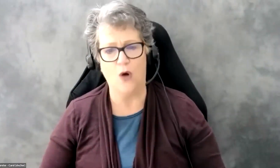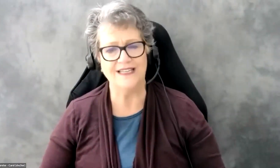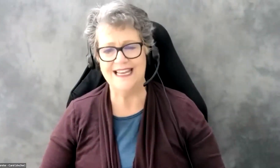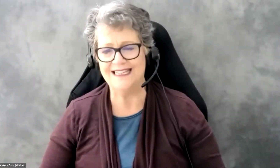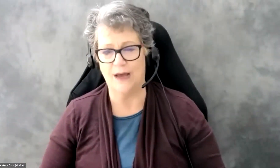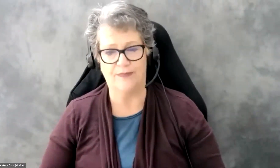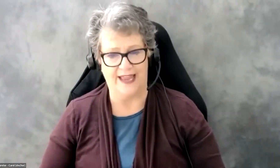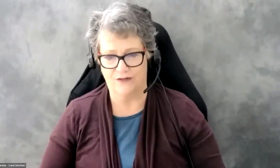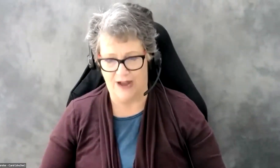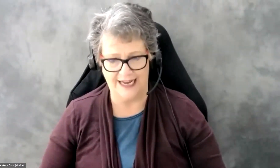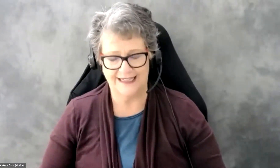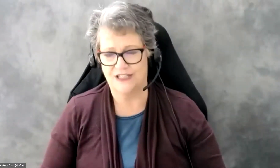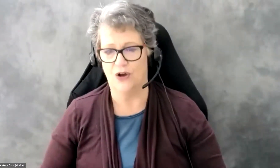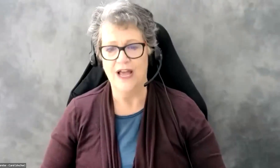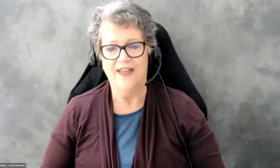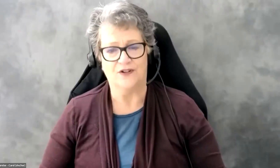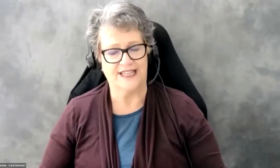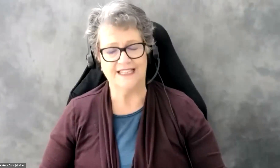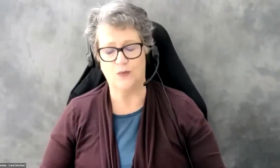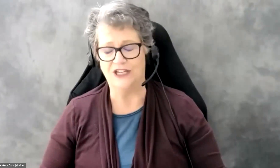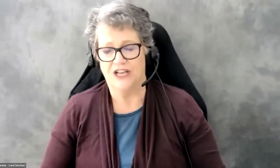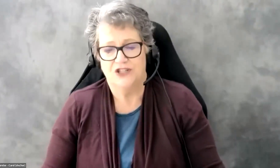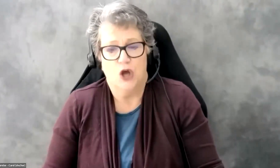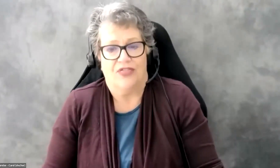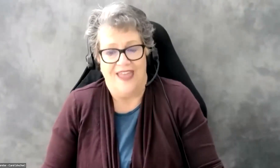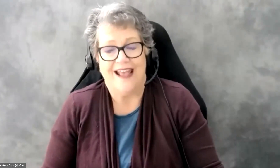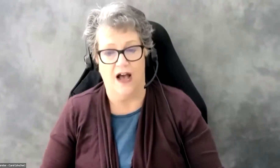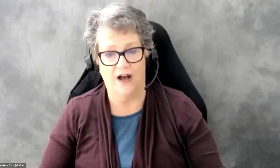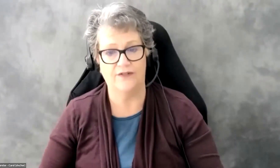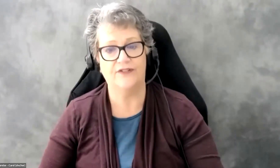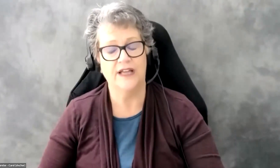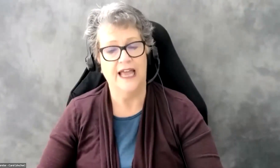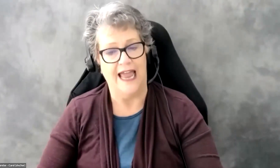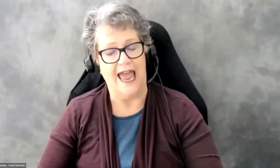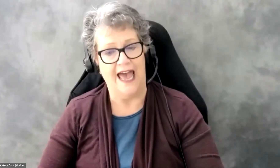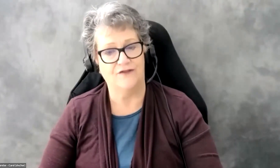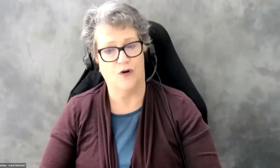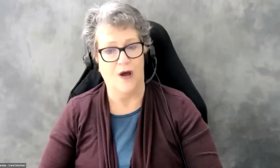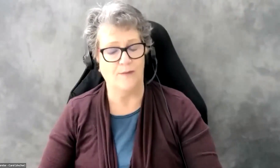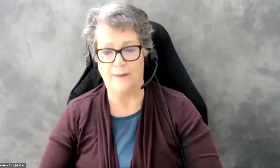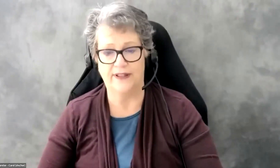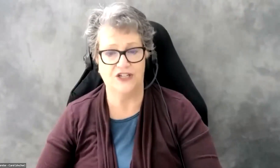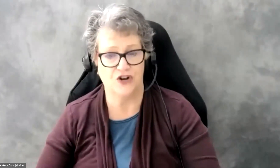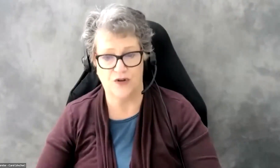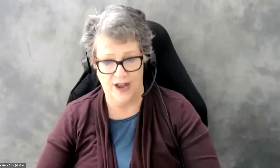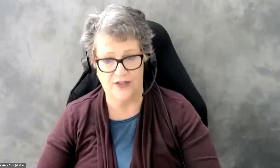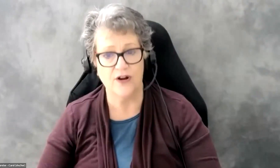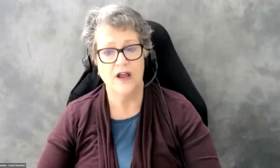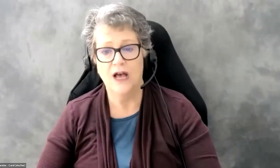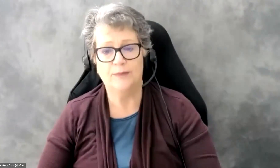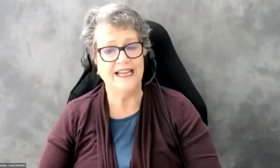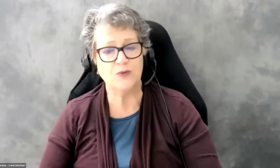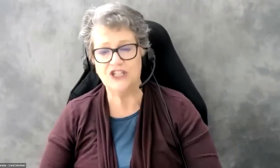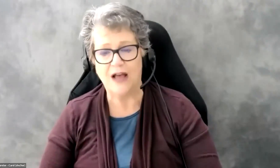we always need something, right? So there's things that we just don't think of, and for one population or